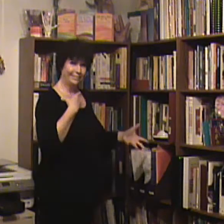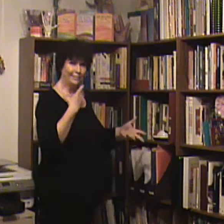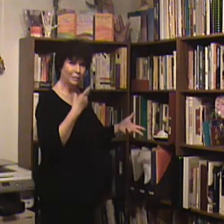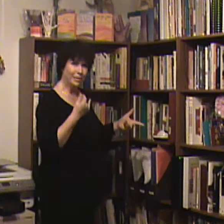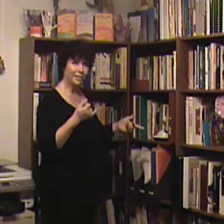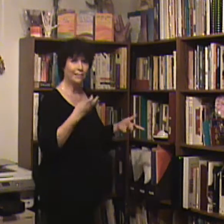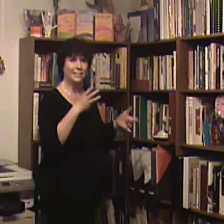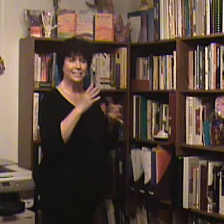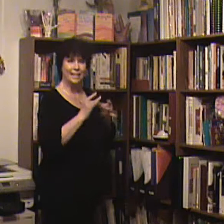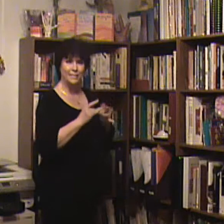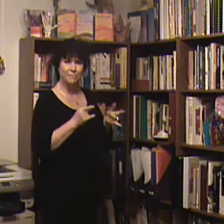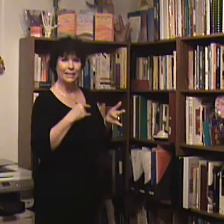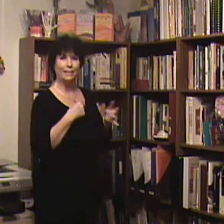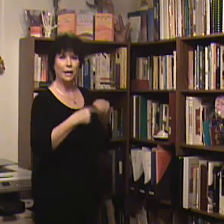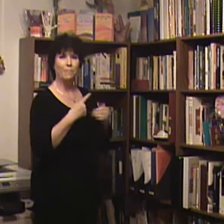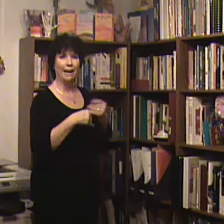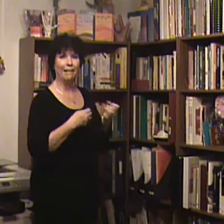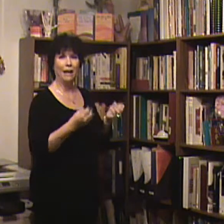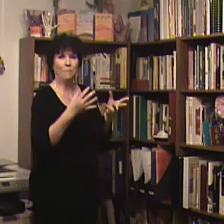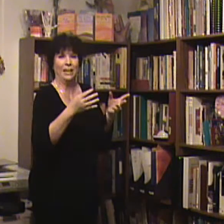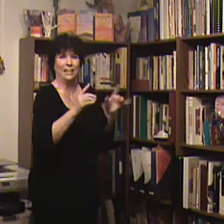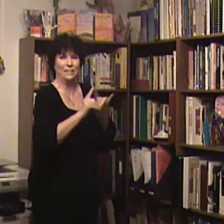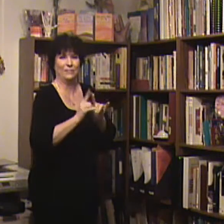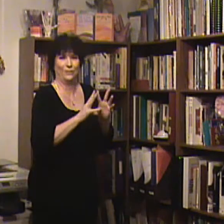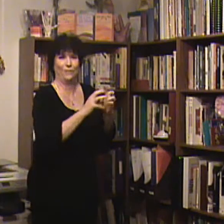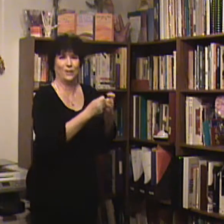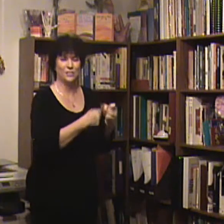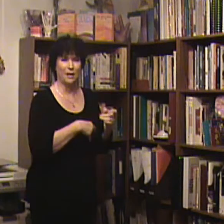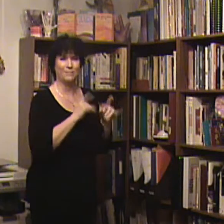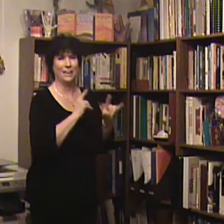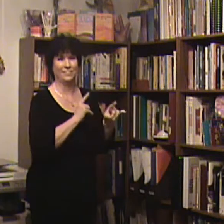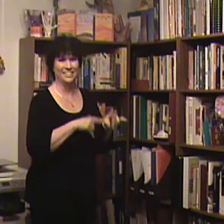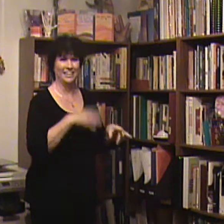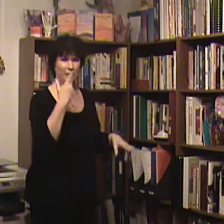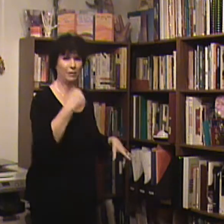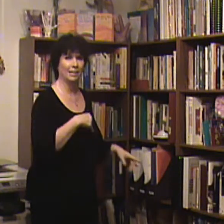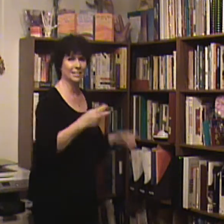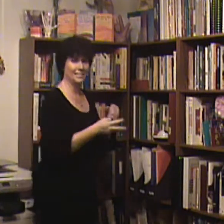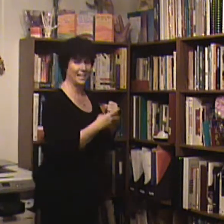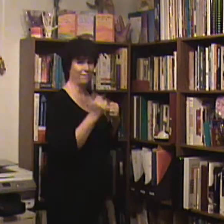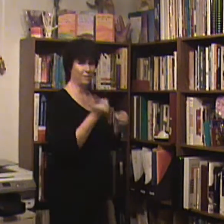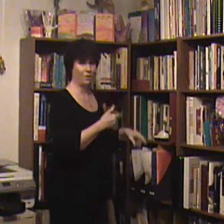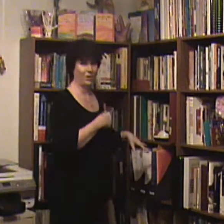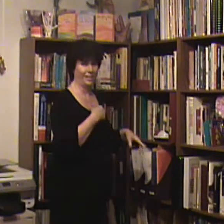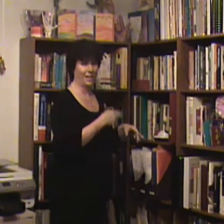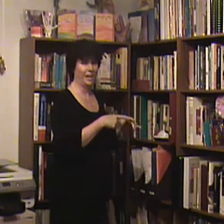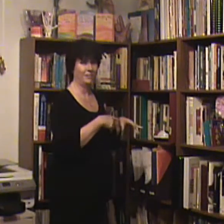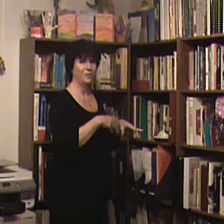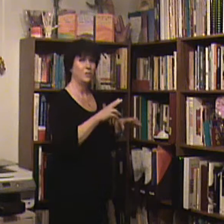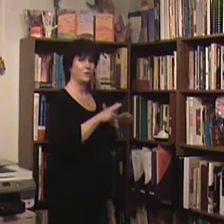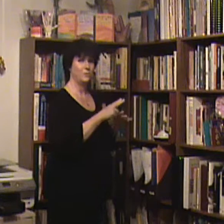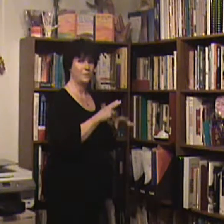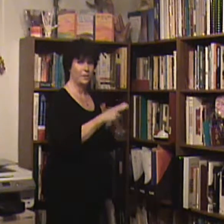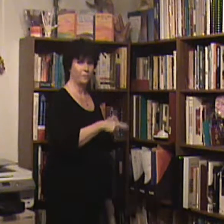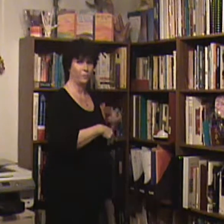little bit of a testament about how many different workshops I've attended, because I saved them all and I used them